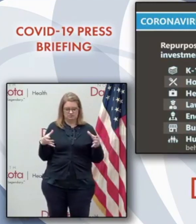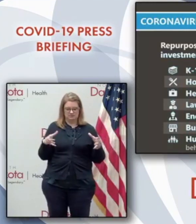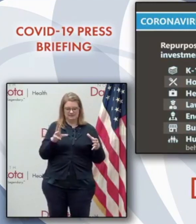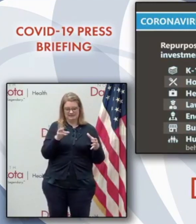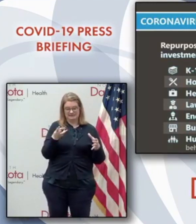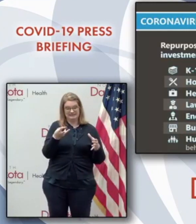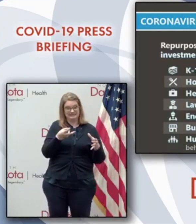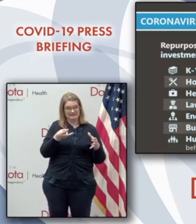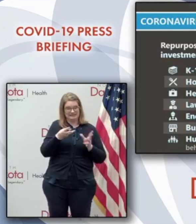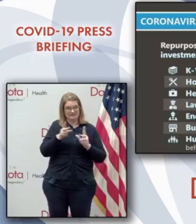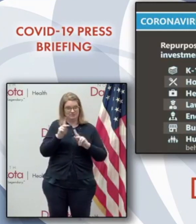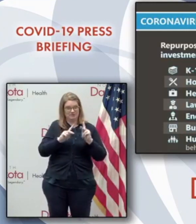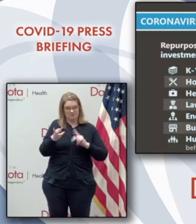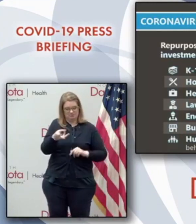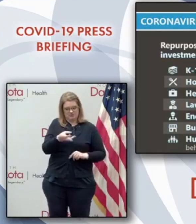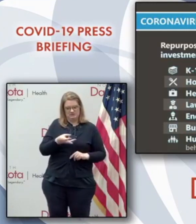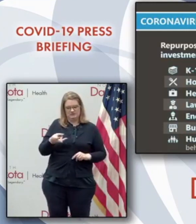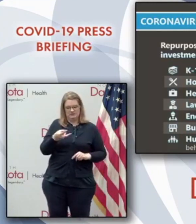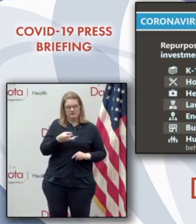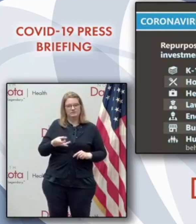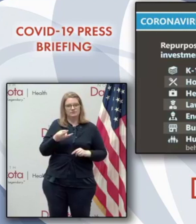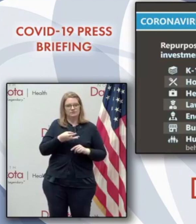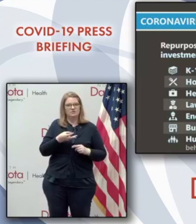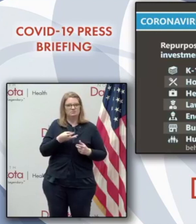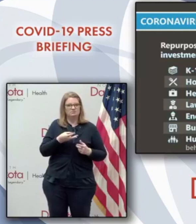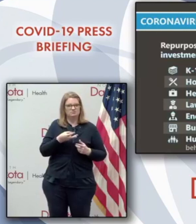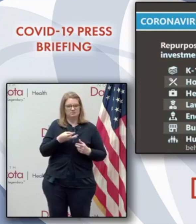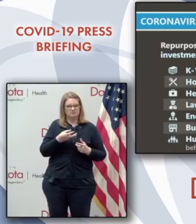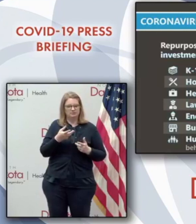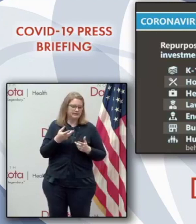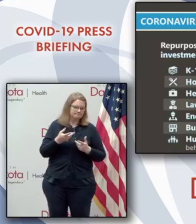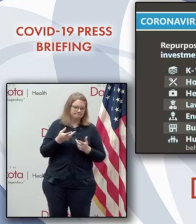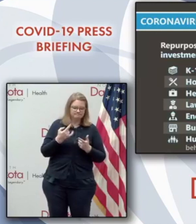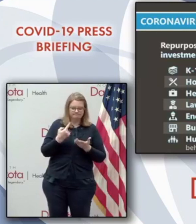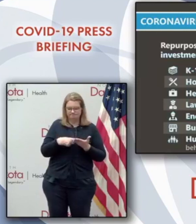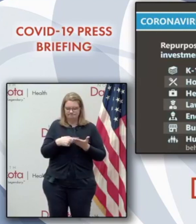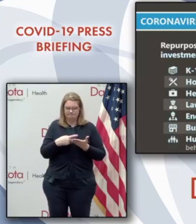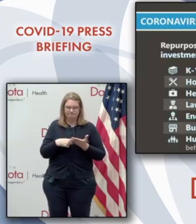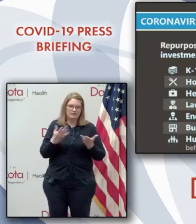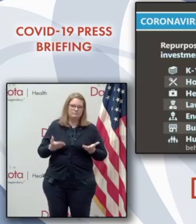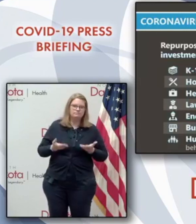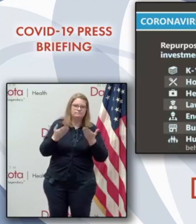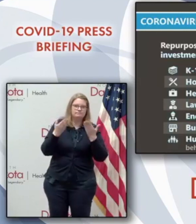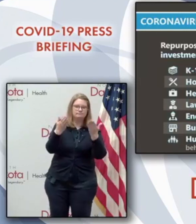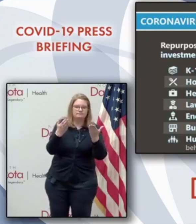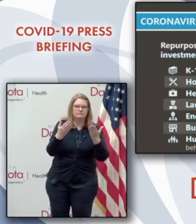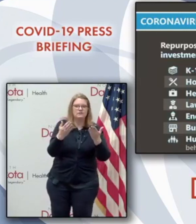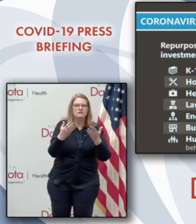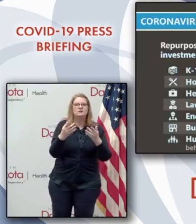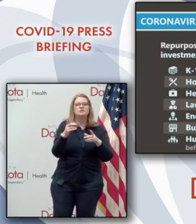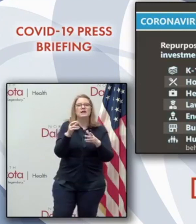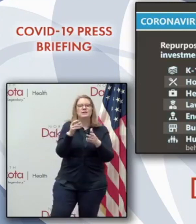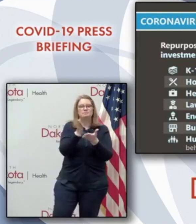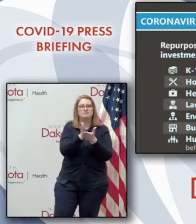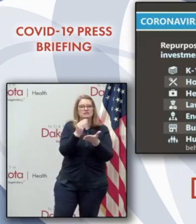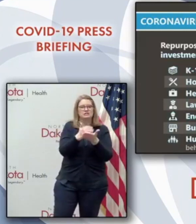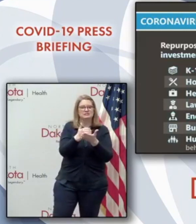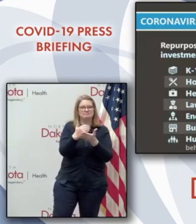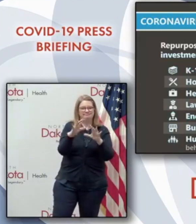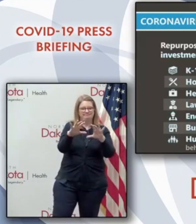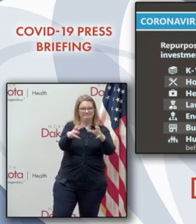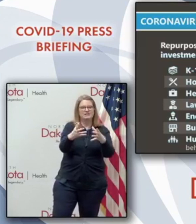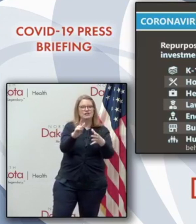advanced these recommendations, which will be reviewed next week by the 24-member legislative budget section. But as of